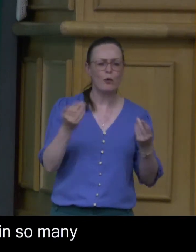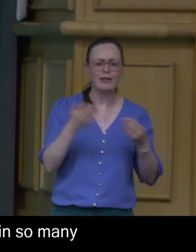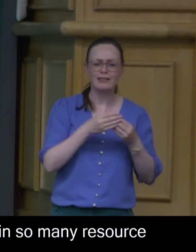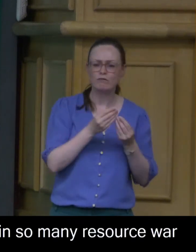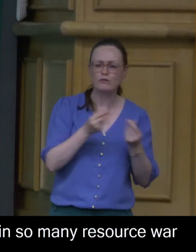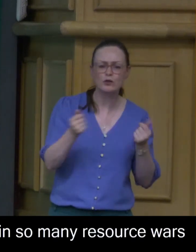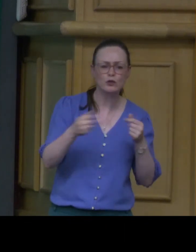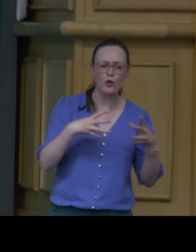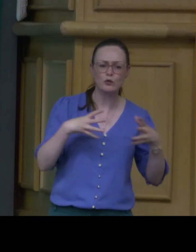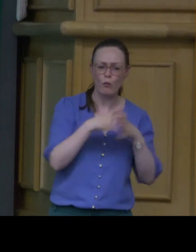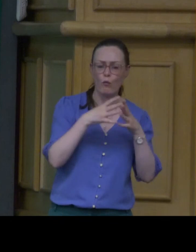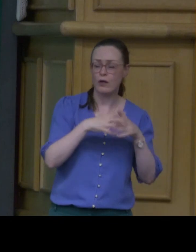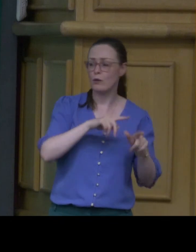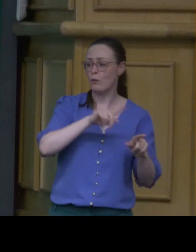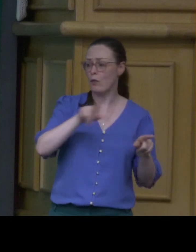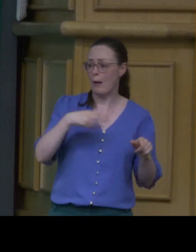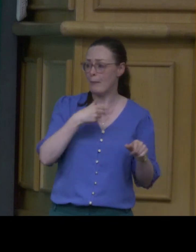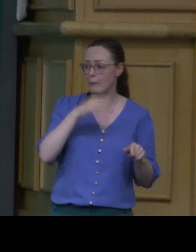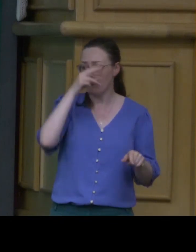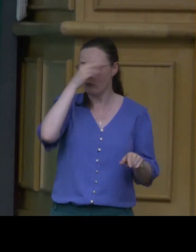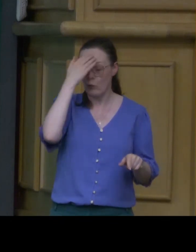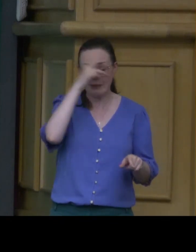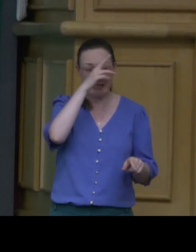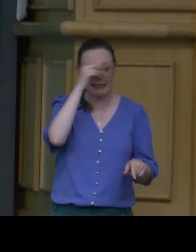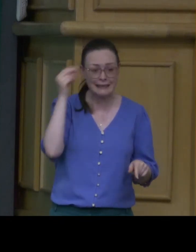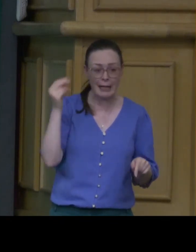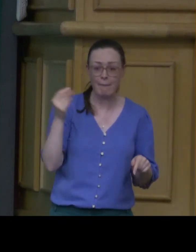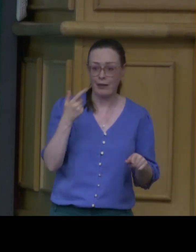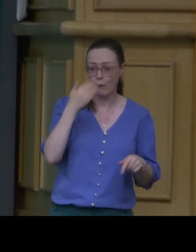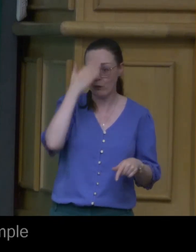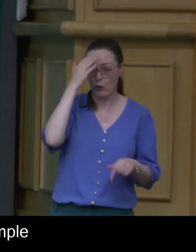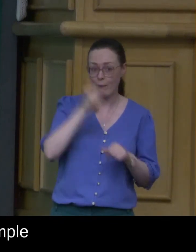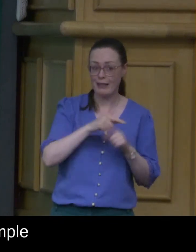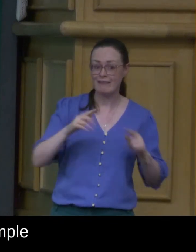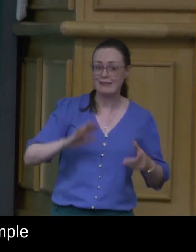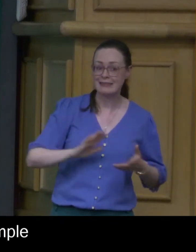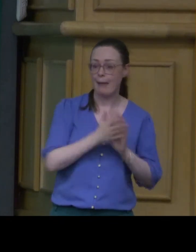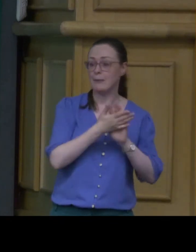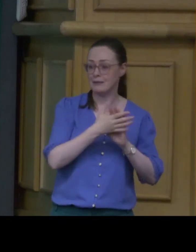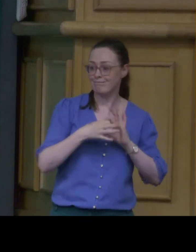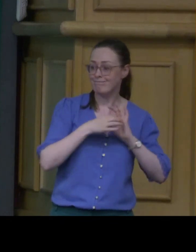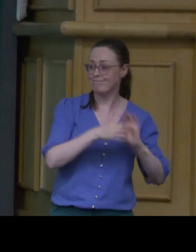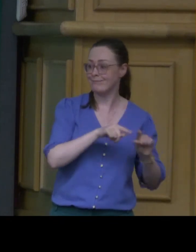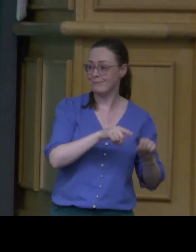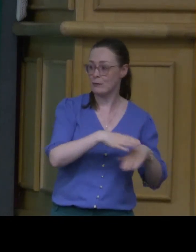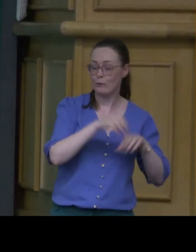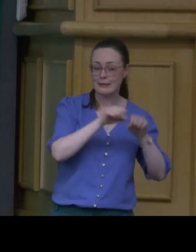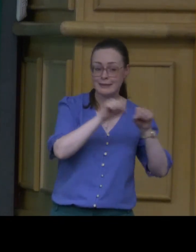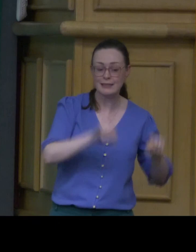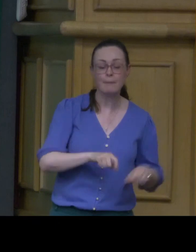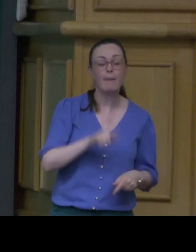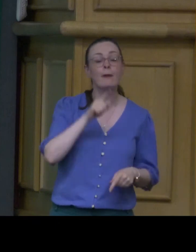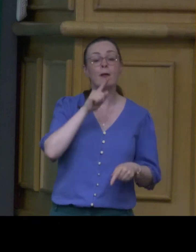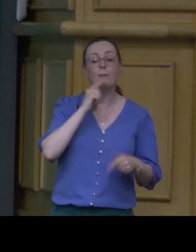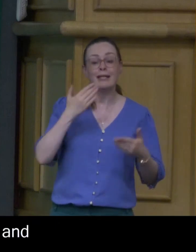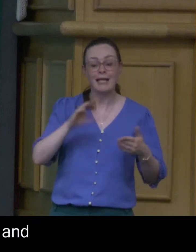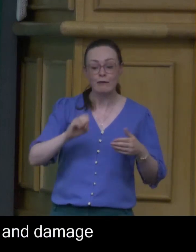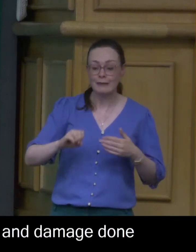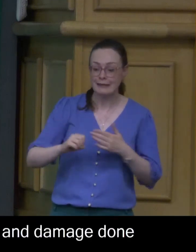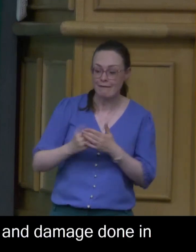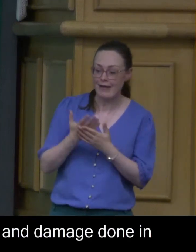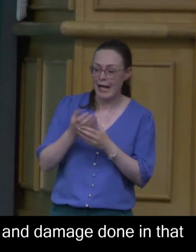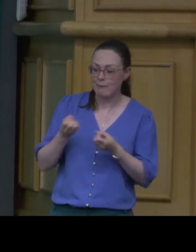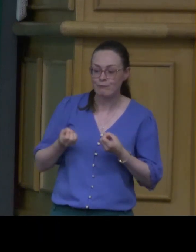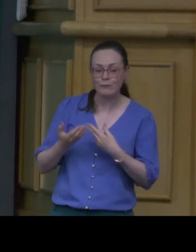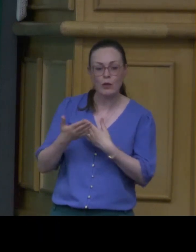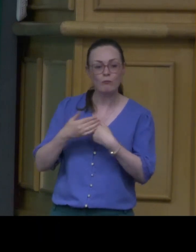my lifetime. We can all cite the examples and the damage that has been done in that regard. So the development and deployment